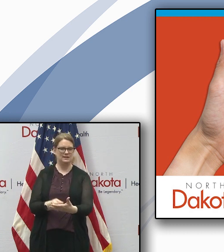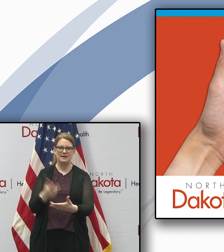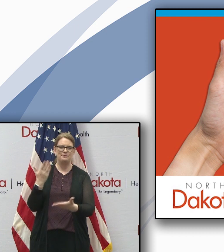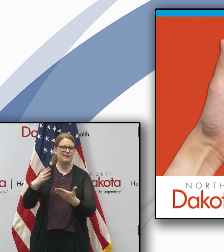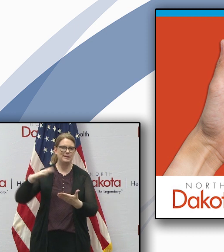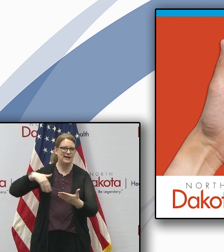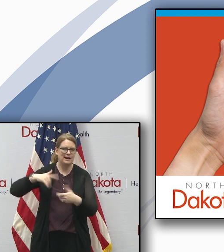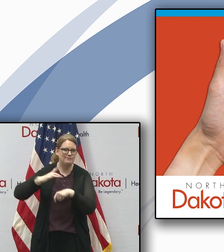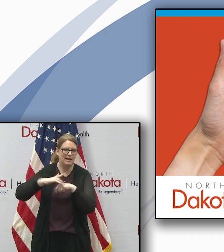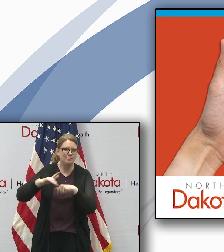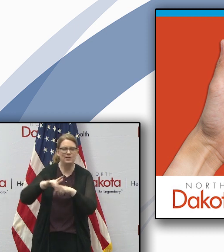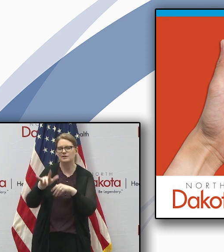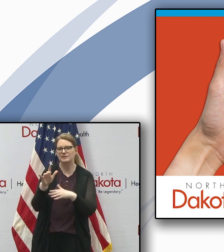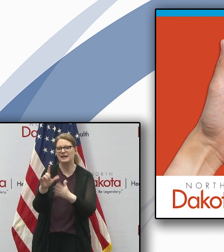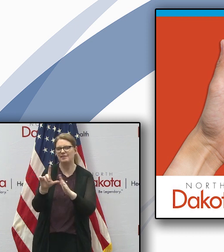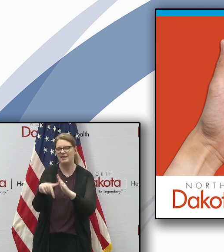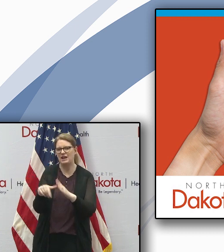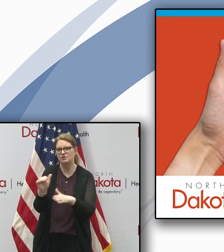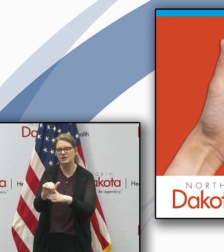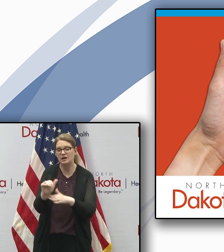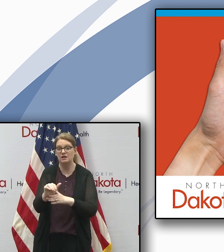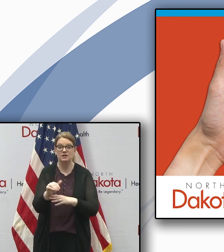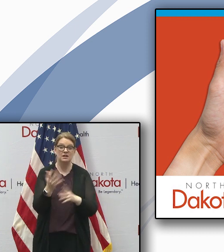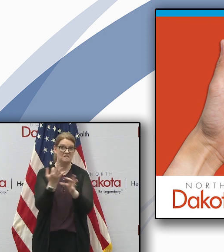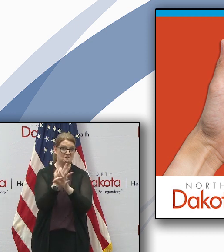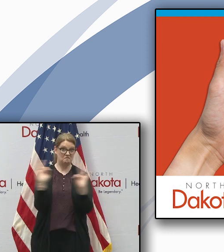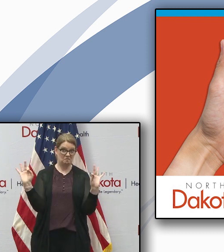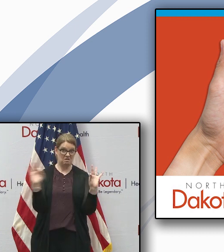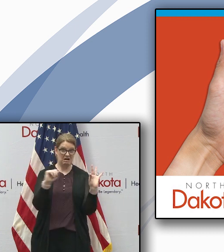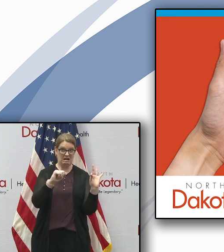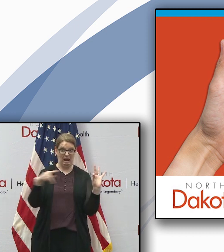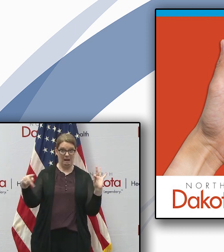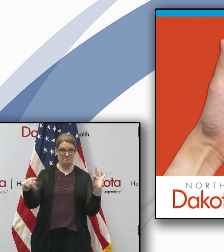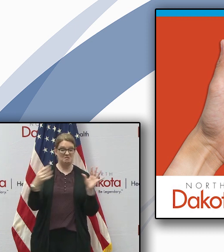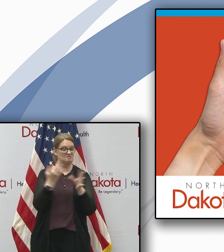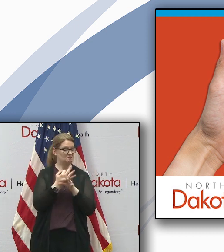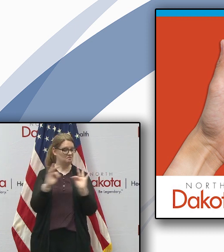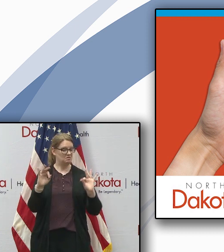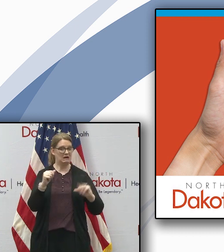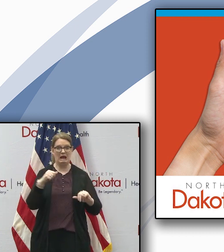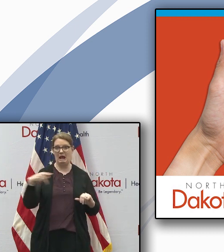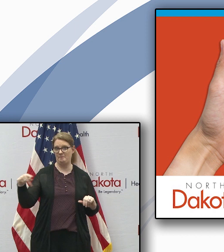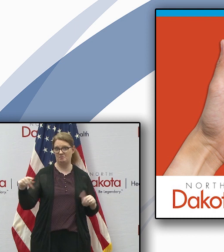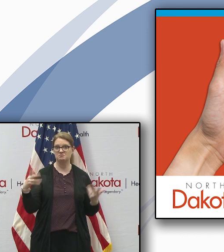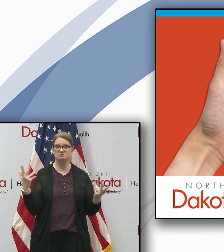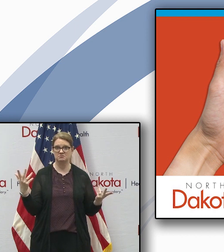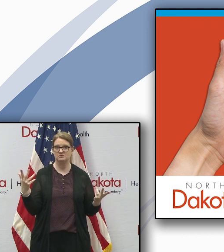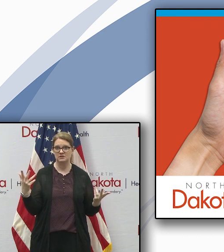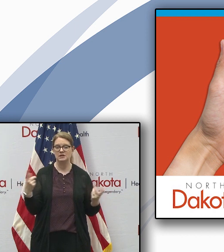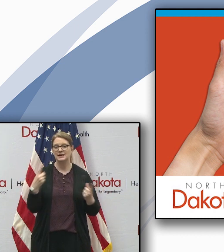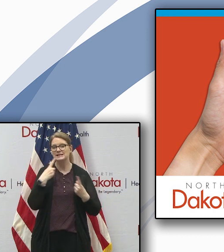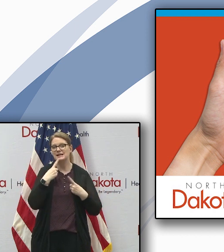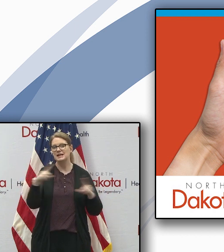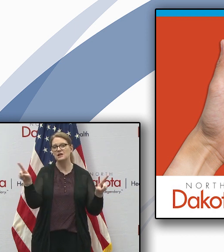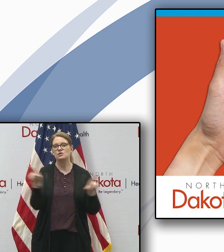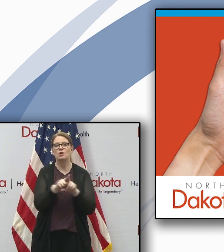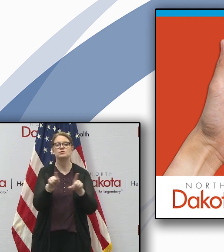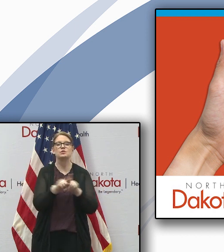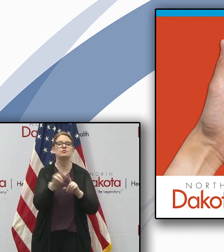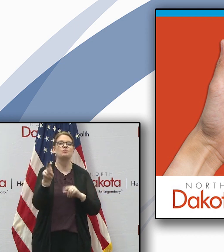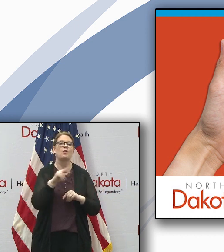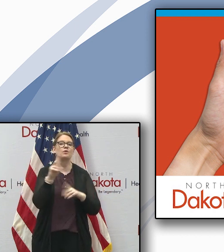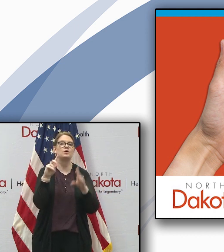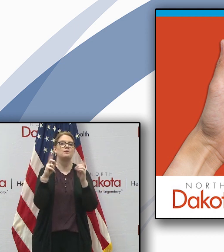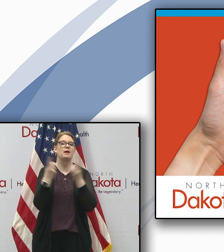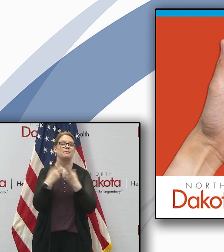be available till this evening, but this is a free app, and this is being announced in conjunction with the North Dakota Department